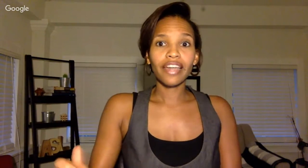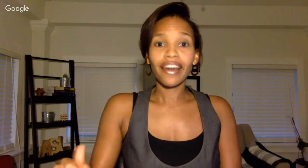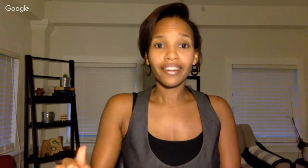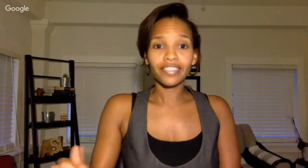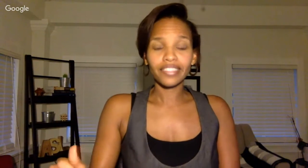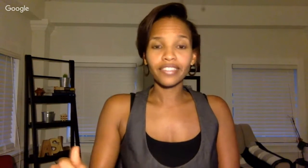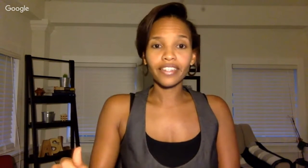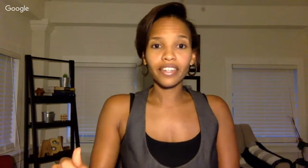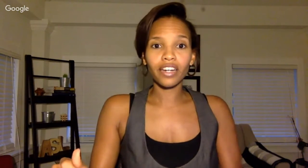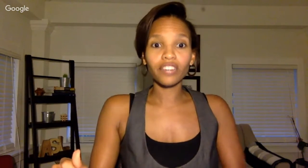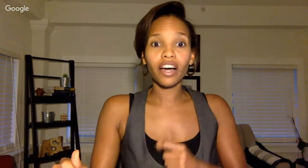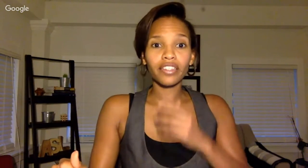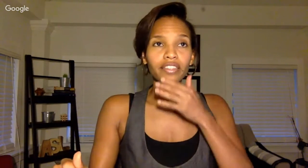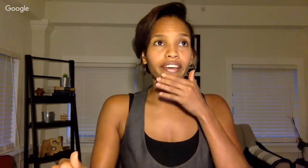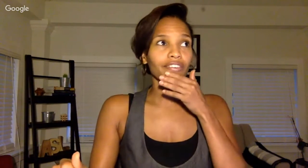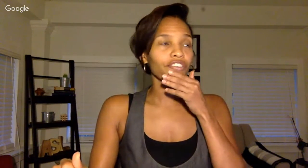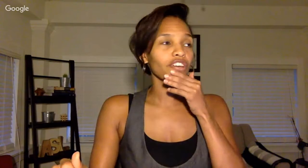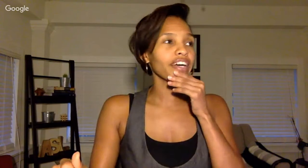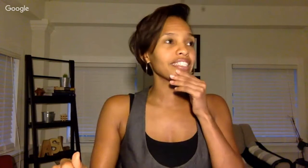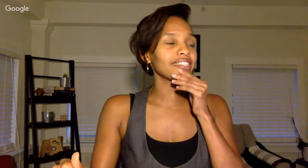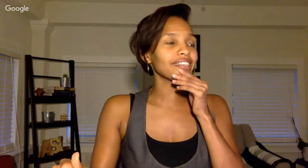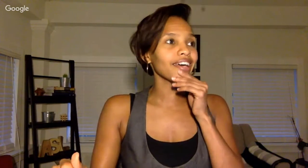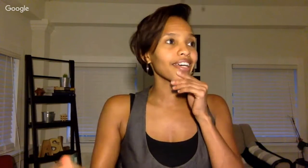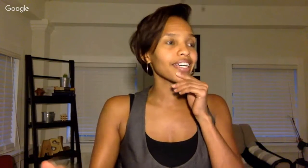Yeah, a lot. Like if I did like